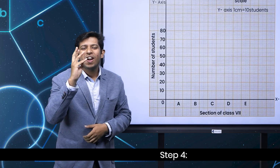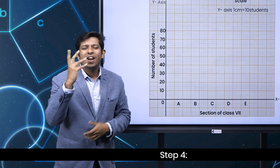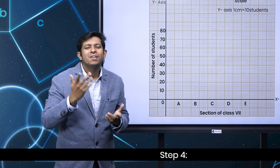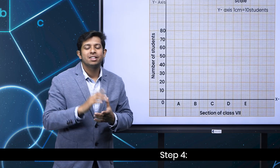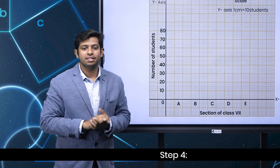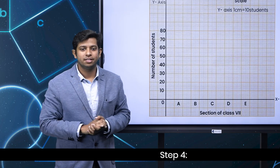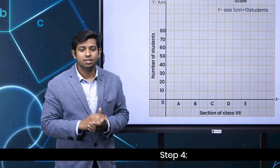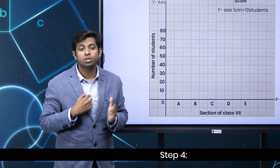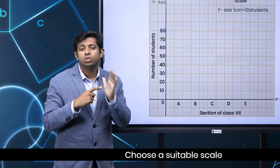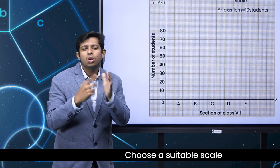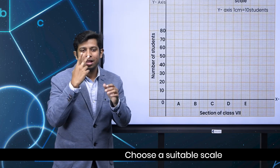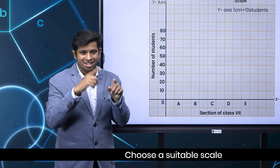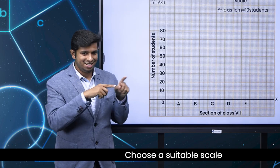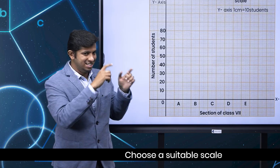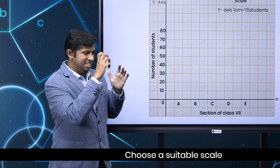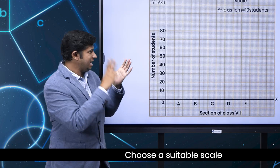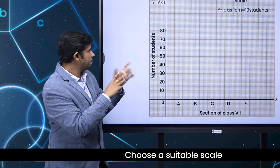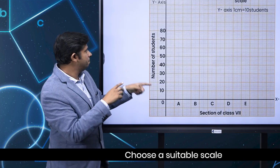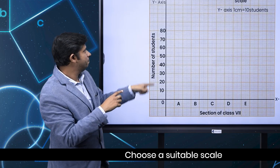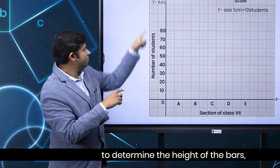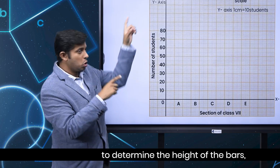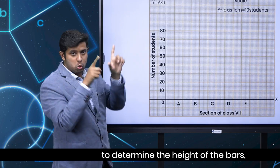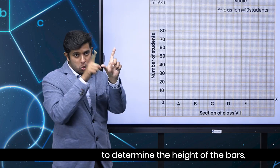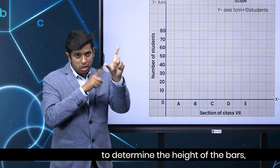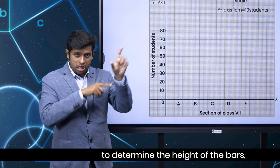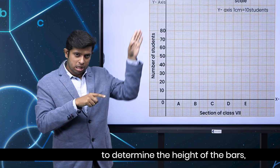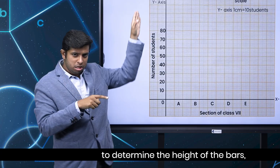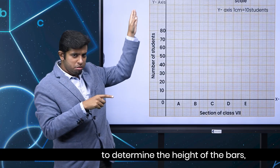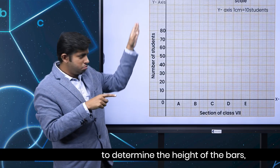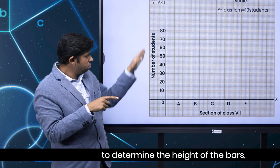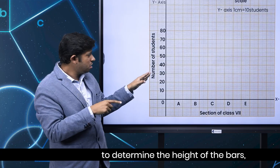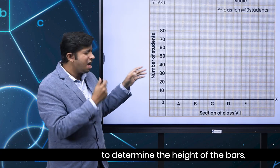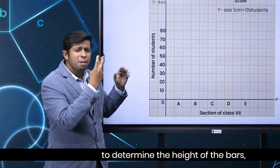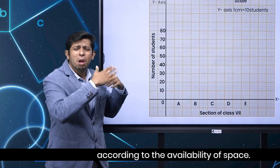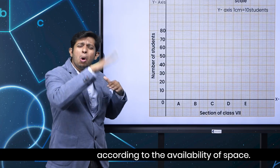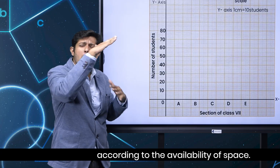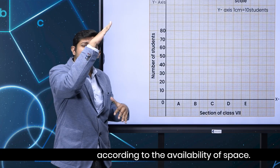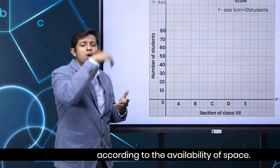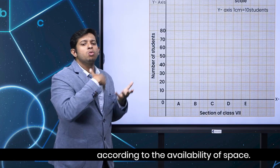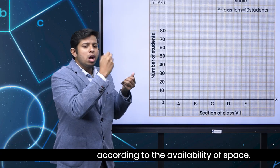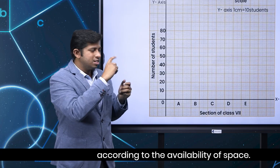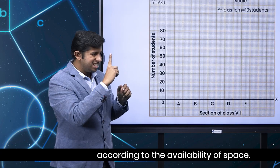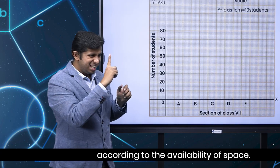Step 4. Choose a suitable scale to determine the height of the bars according to the availability of